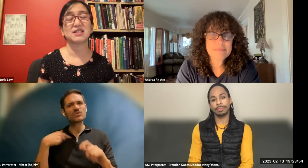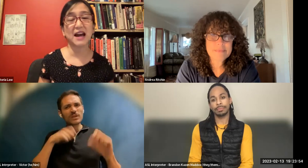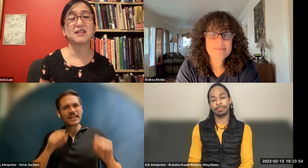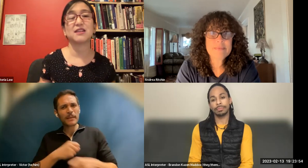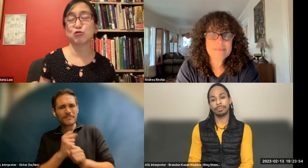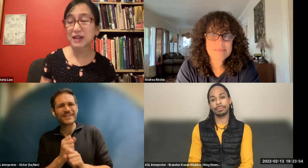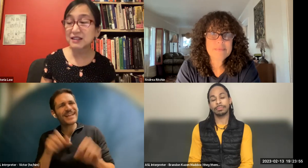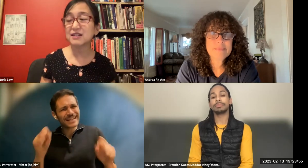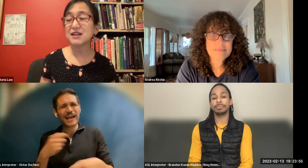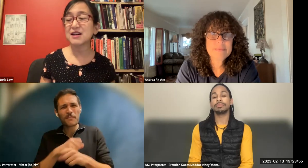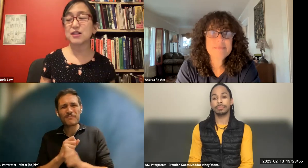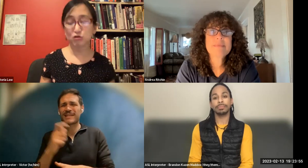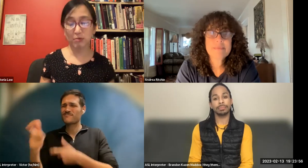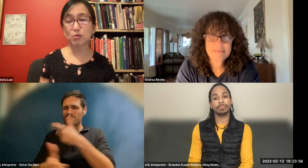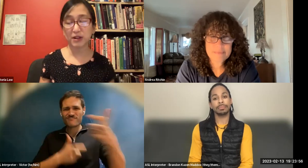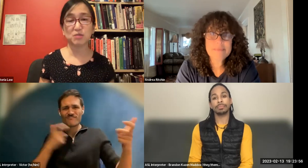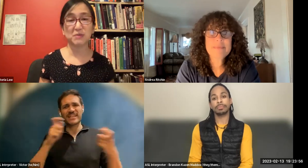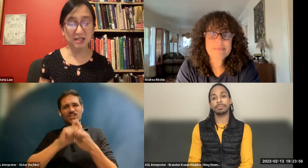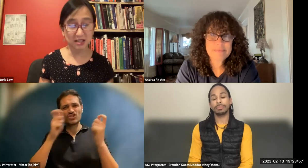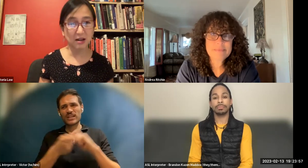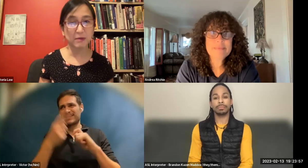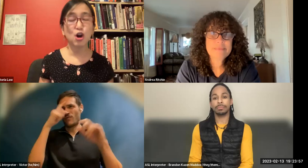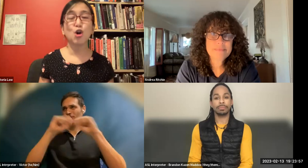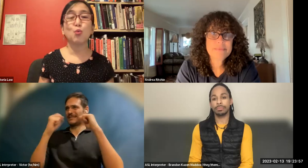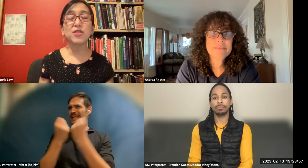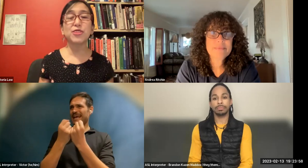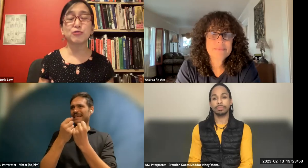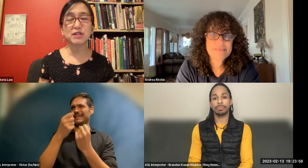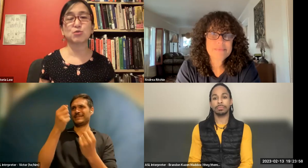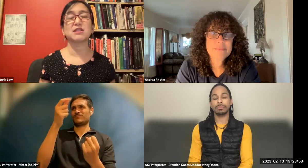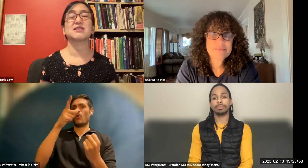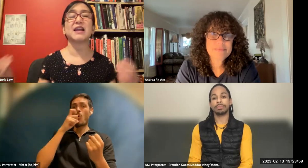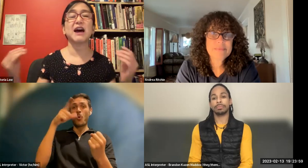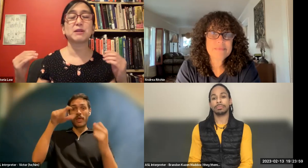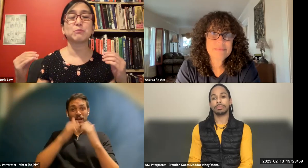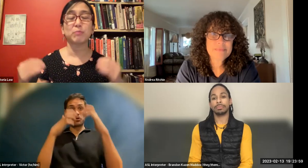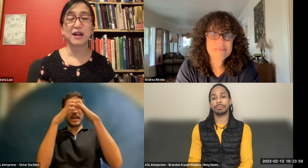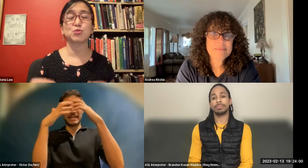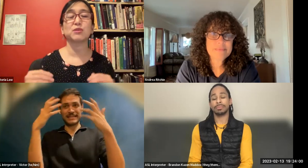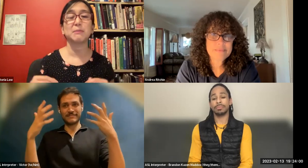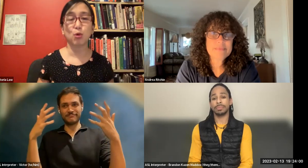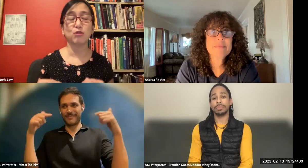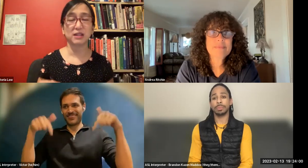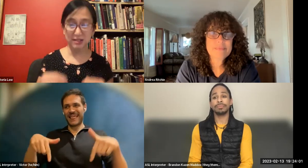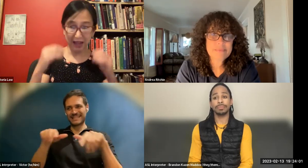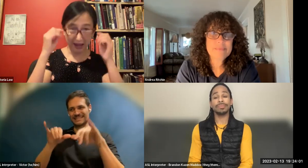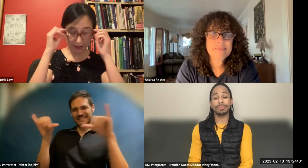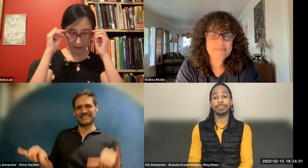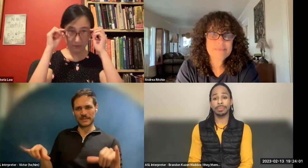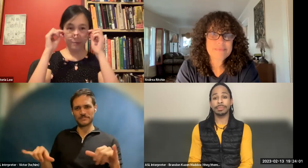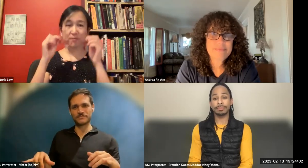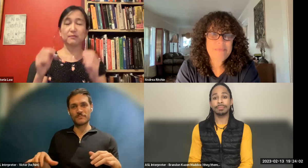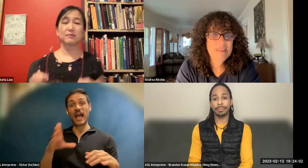to the society that created this criminal punishment system with the resources that have been perpetually poured into